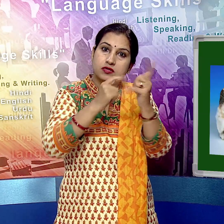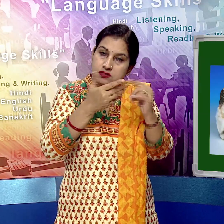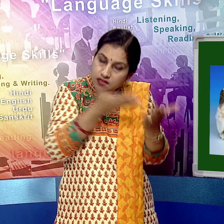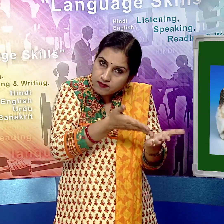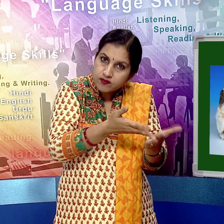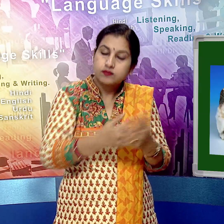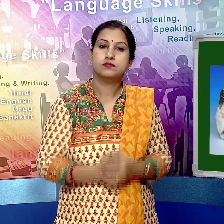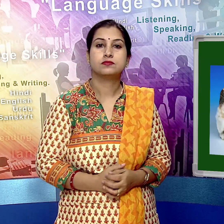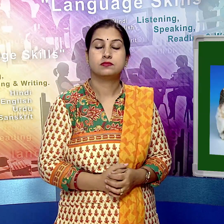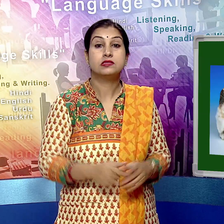And it is harmful